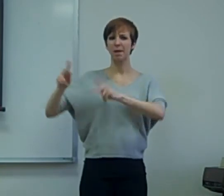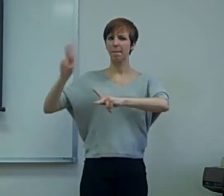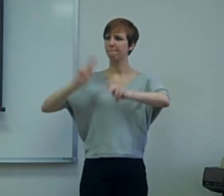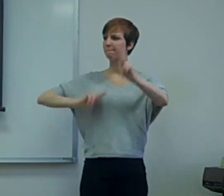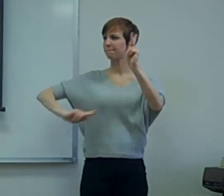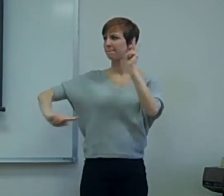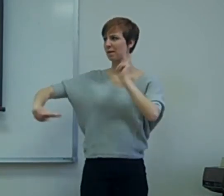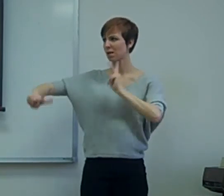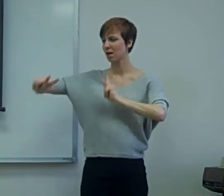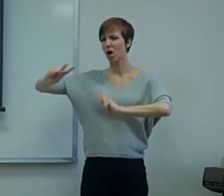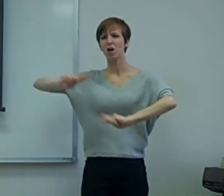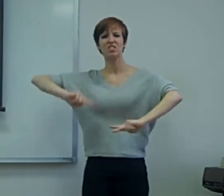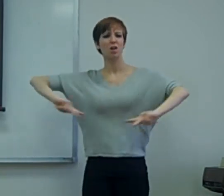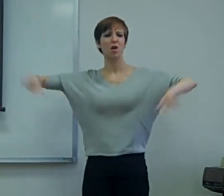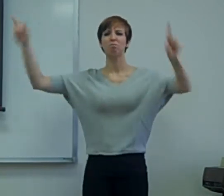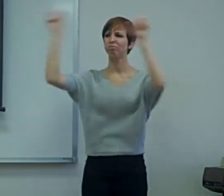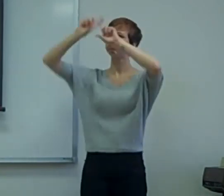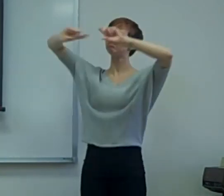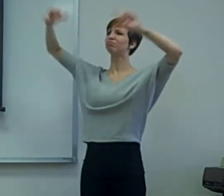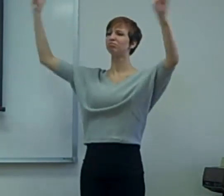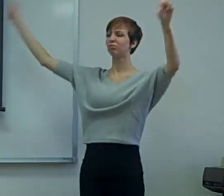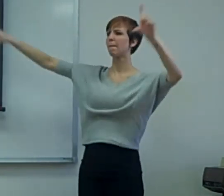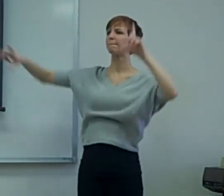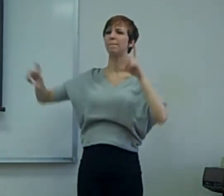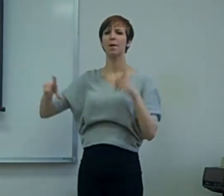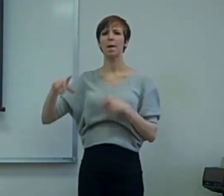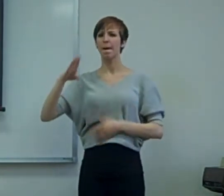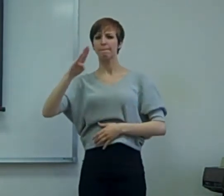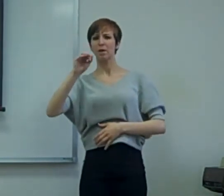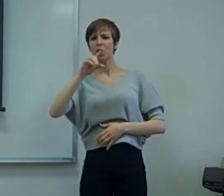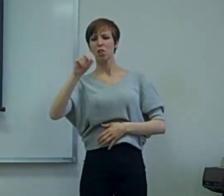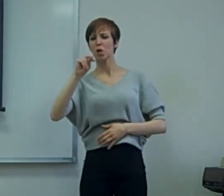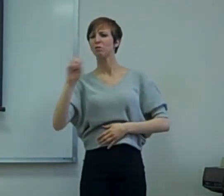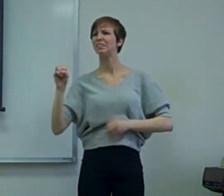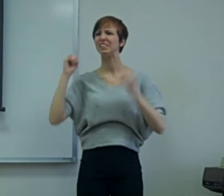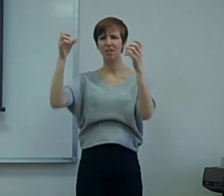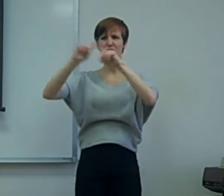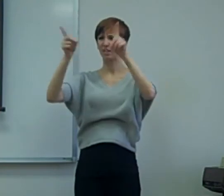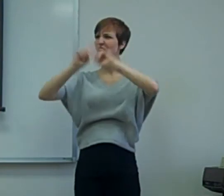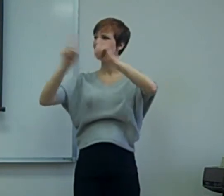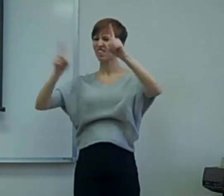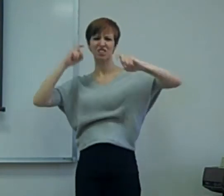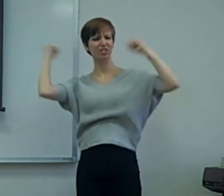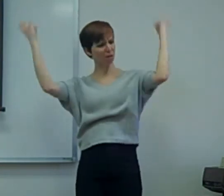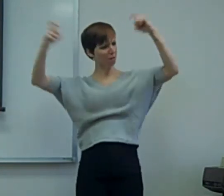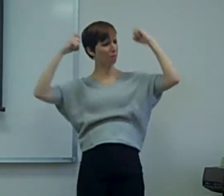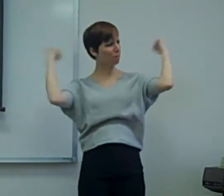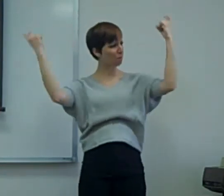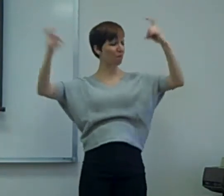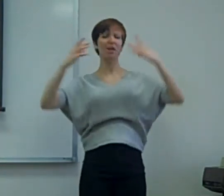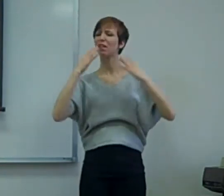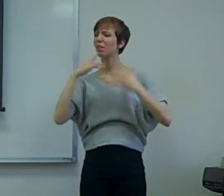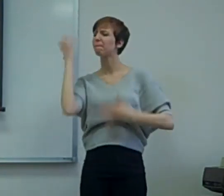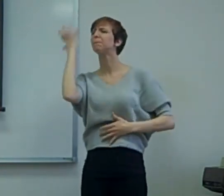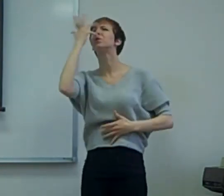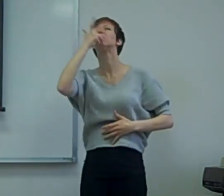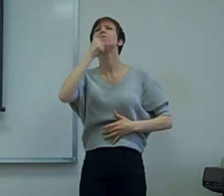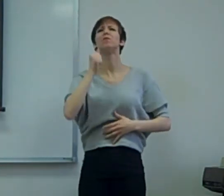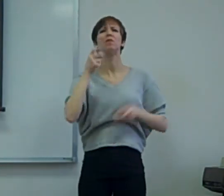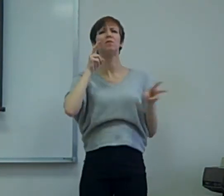were banners and balloons and all of these things, all of these different colors. It was just amazing. So I parked the car and